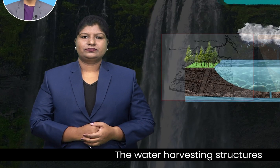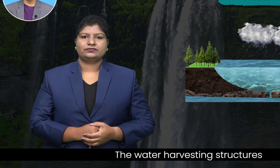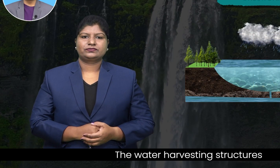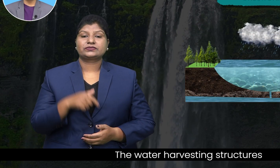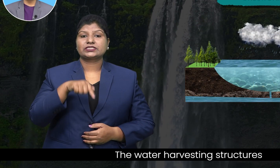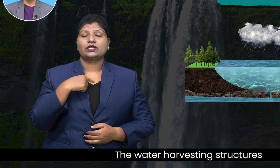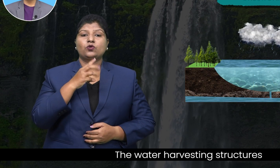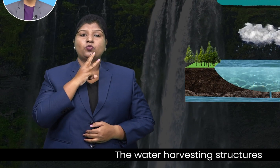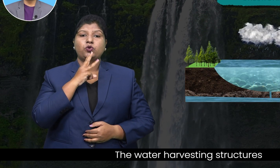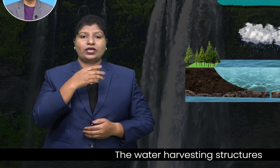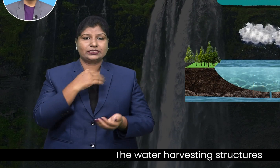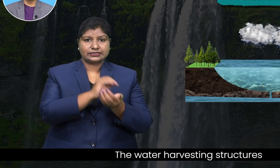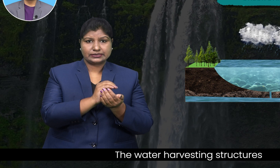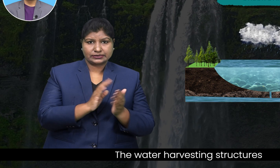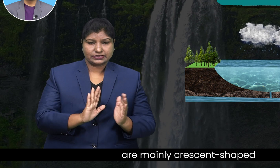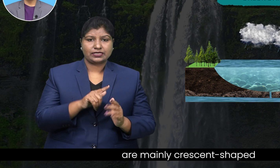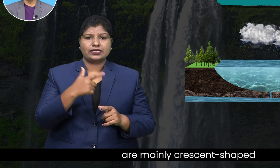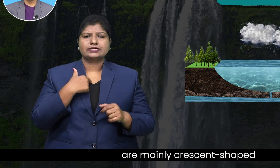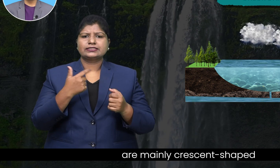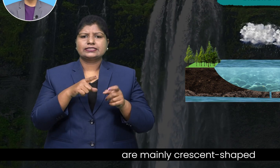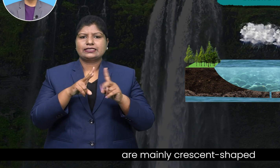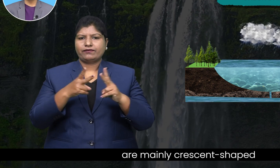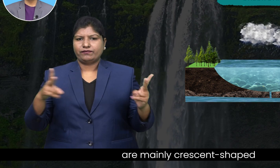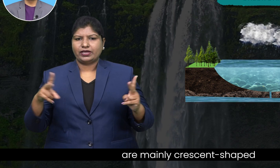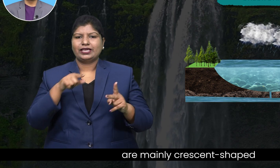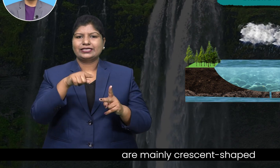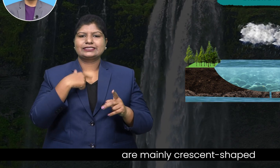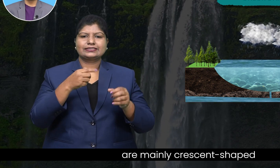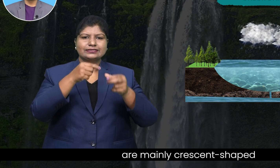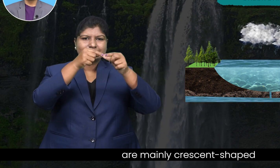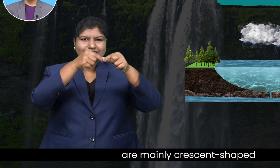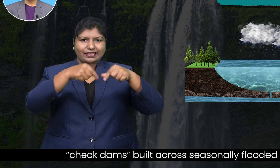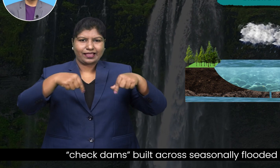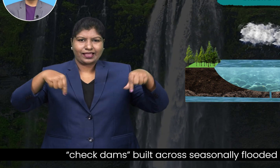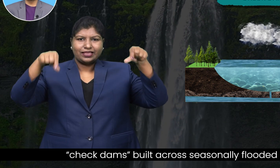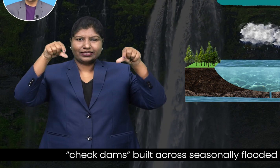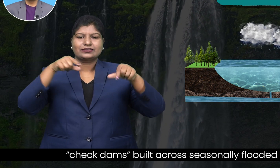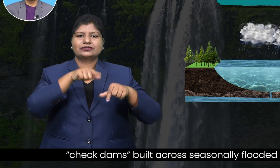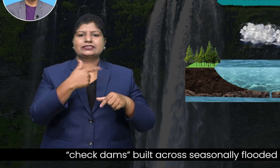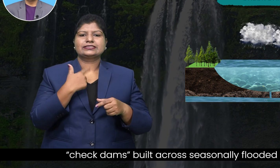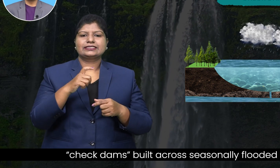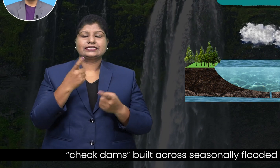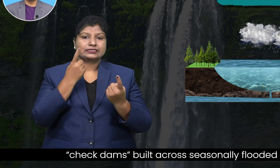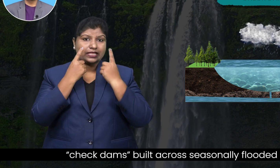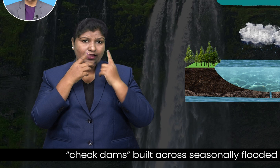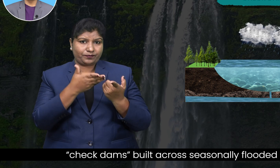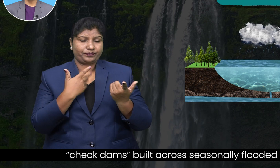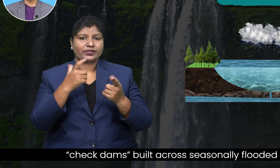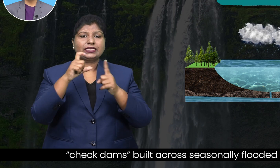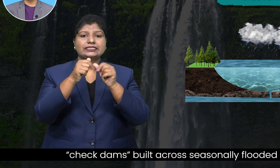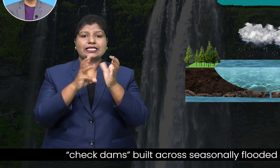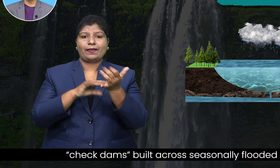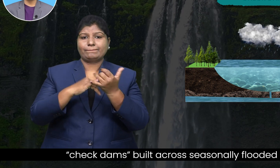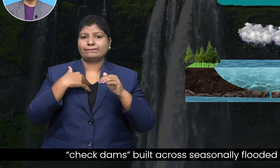The water harvesting structures are mainly crescent-shaped check dams built